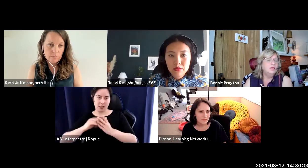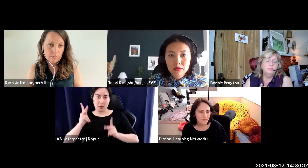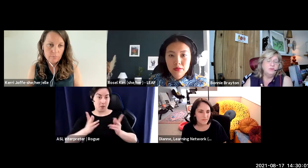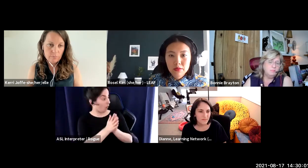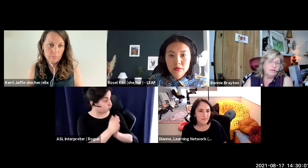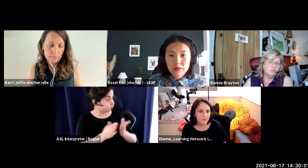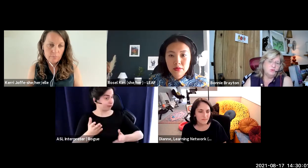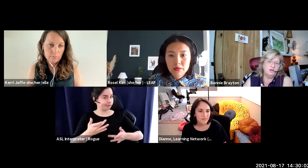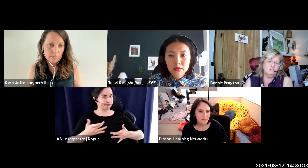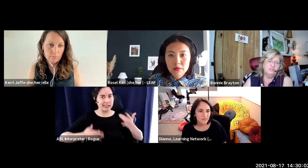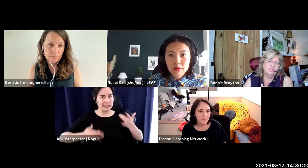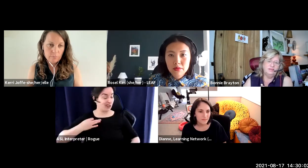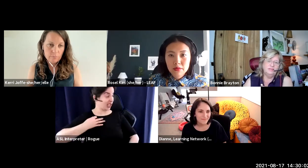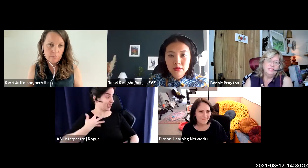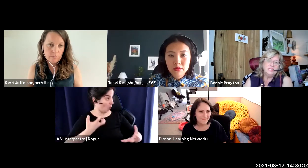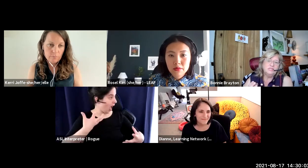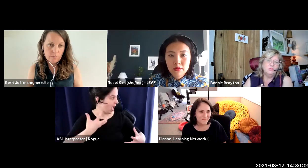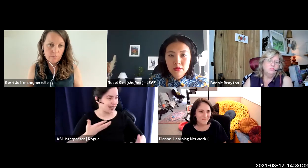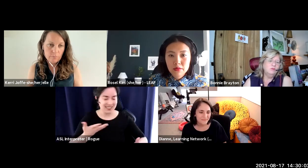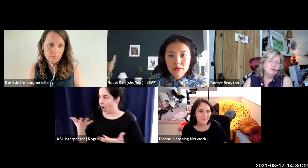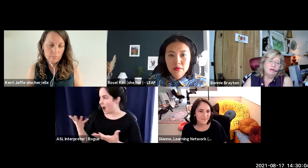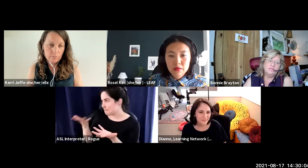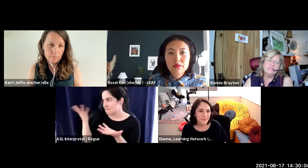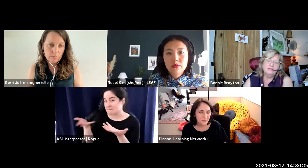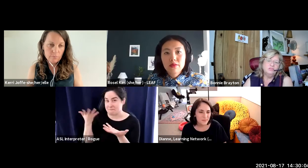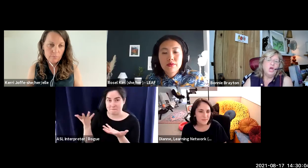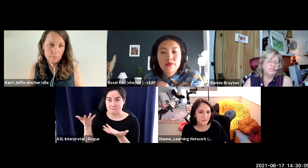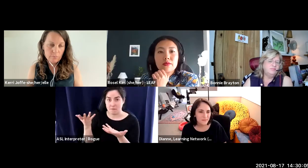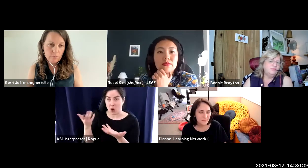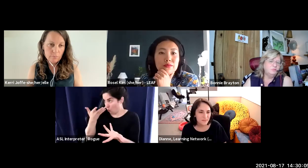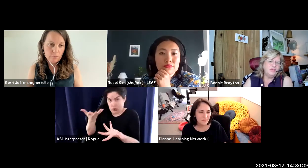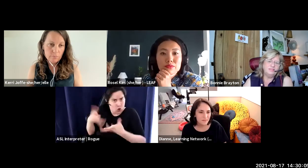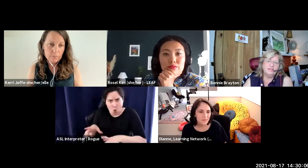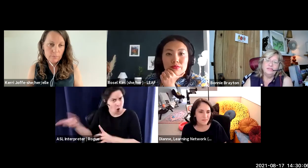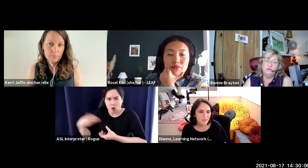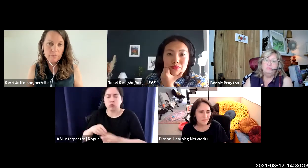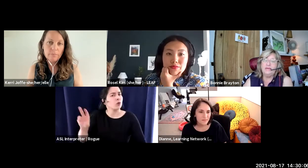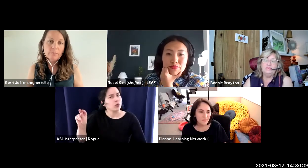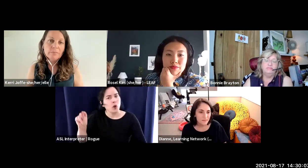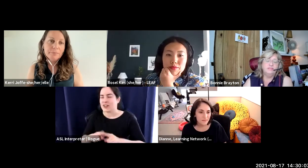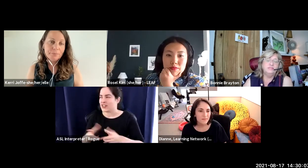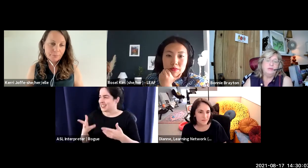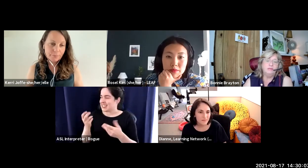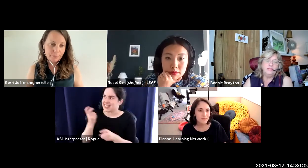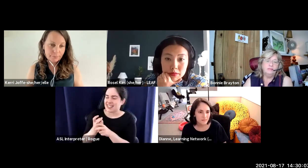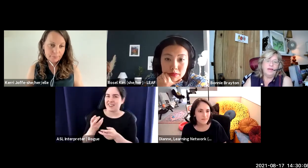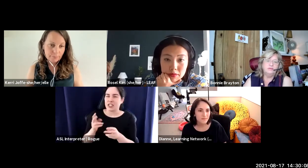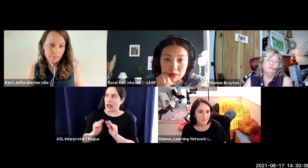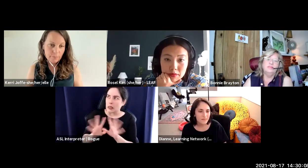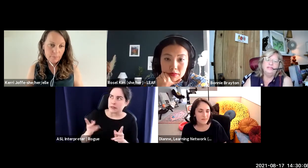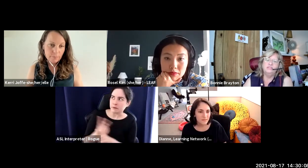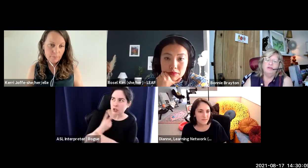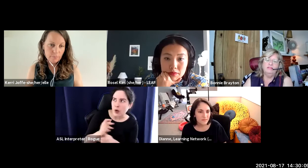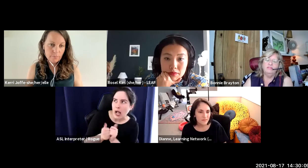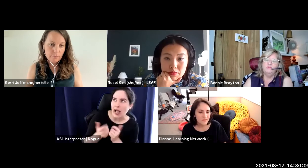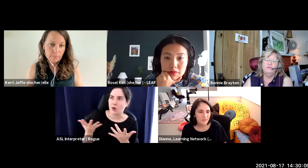volunteer, but not because we're not interested. So I was going to say there's lots of different ways that you can make a difference as a paralegal. I don't